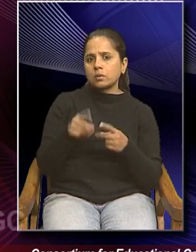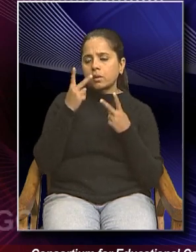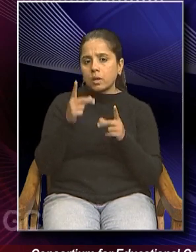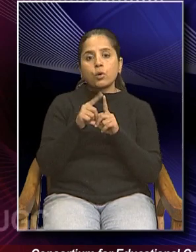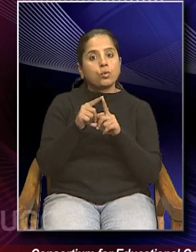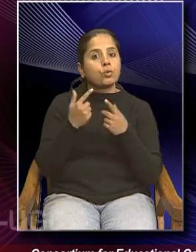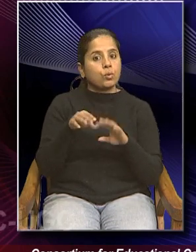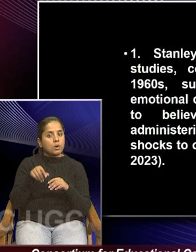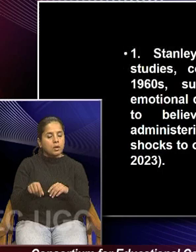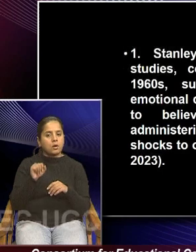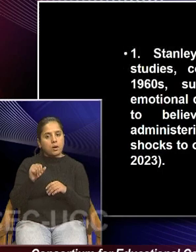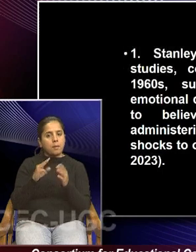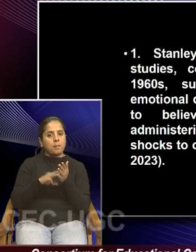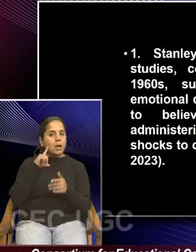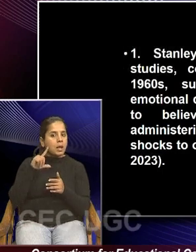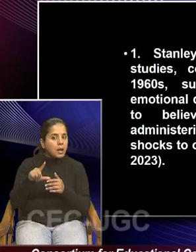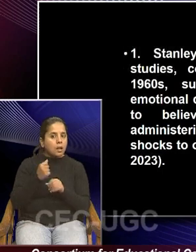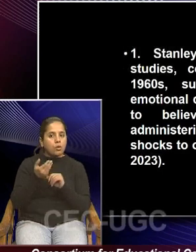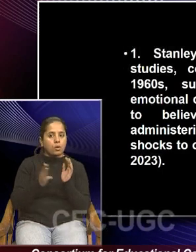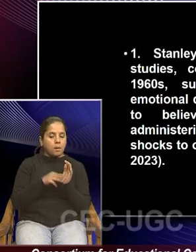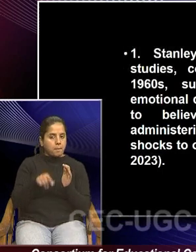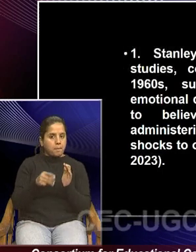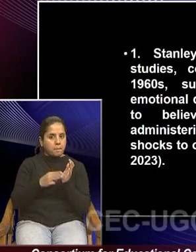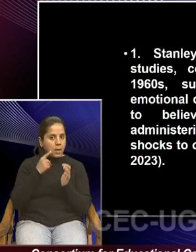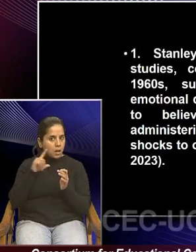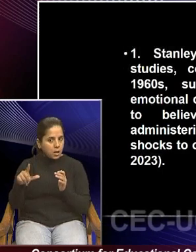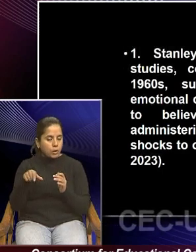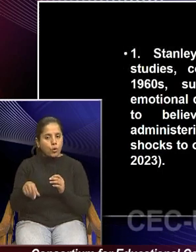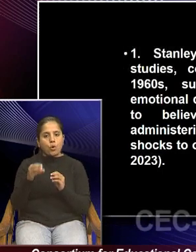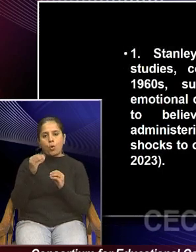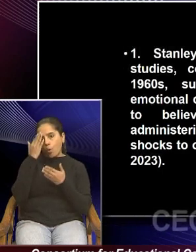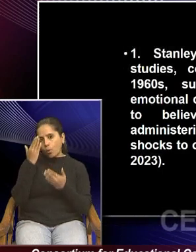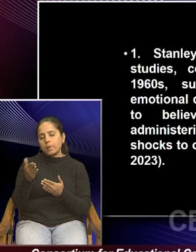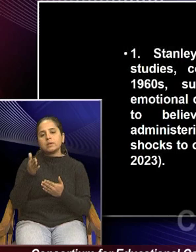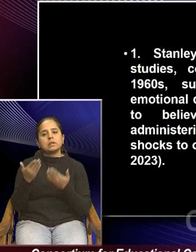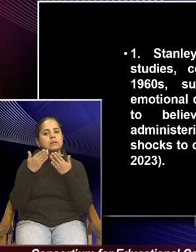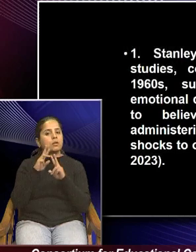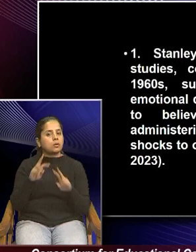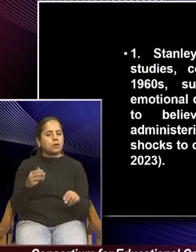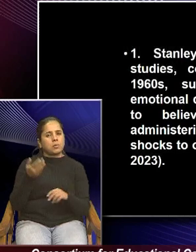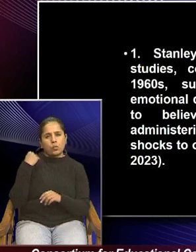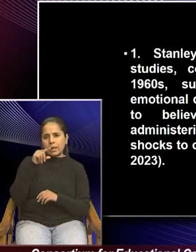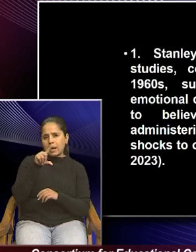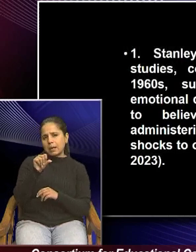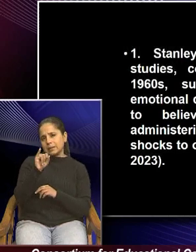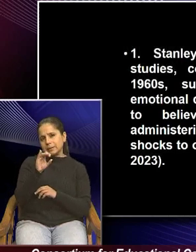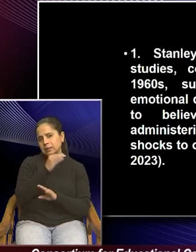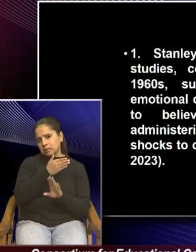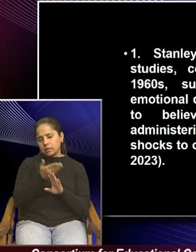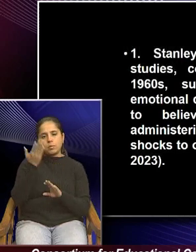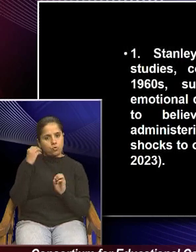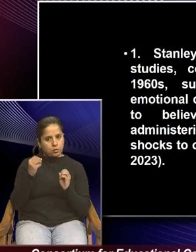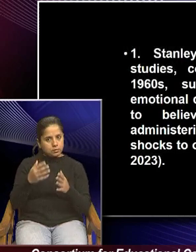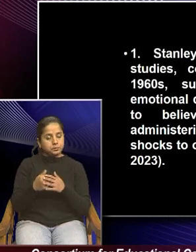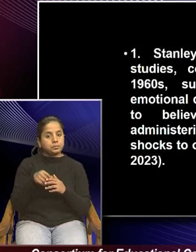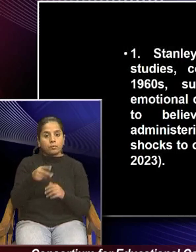conducted by Milgram, and that was known as Milgram's obedience studies, conducted in the early 1960s. where